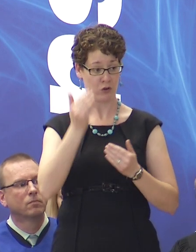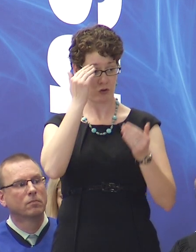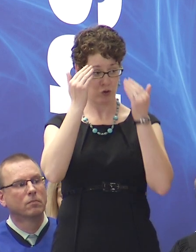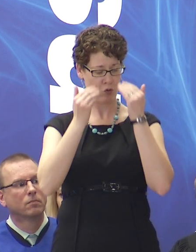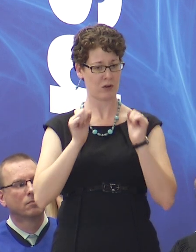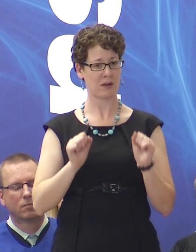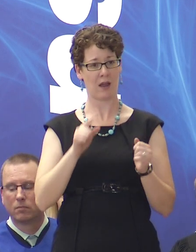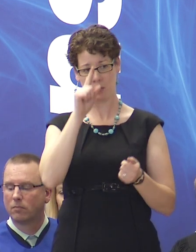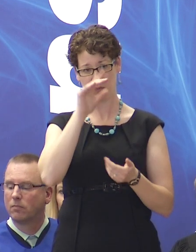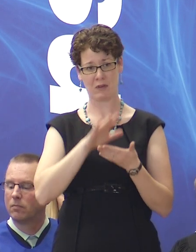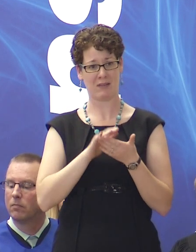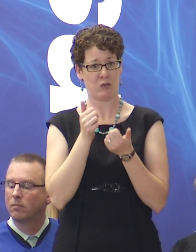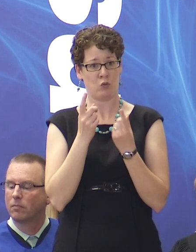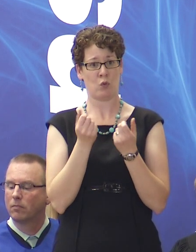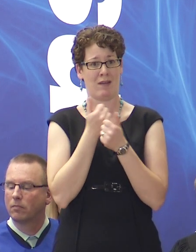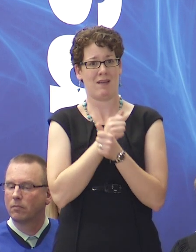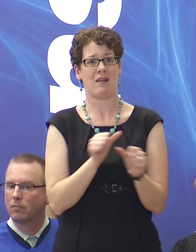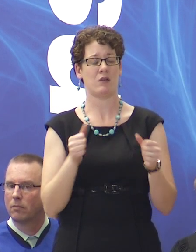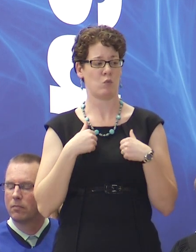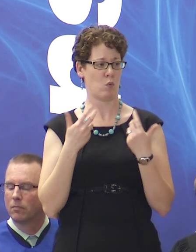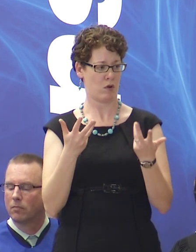believe that we can do anything we put our minds to.